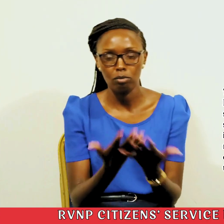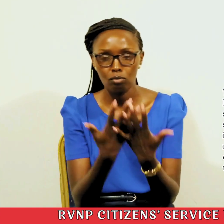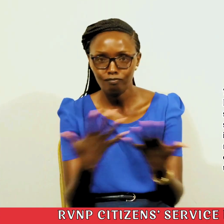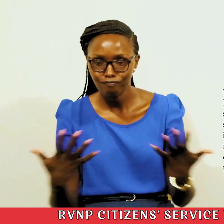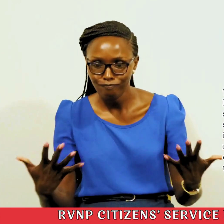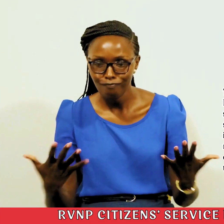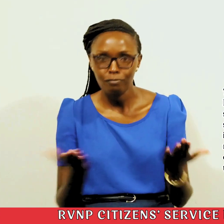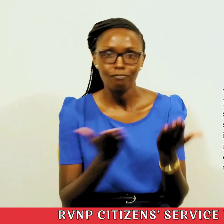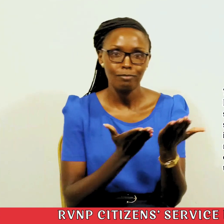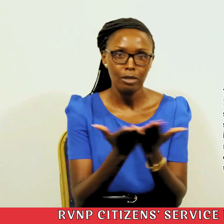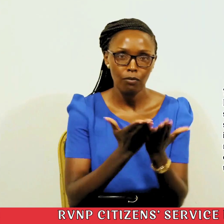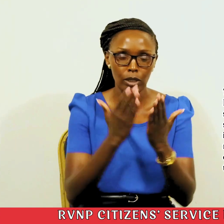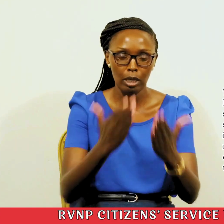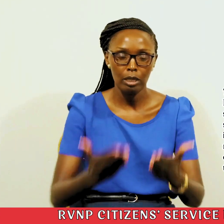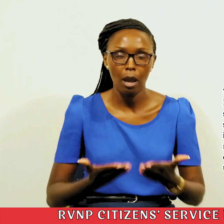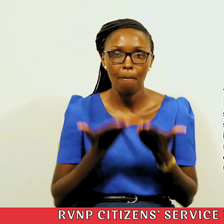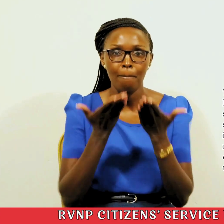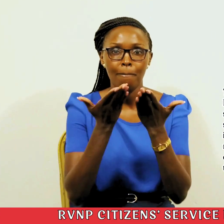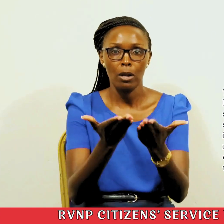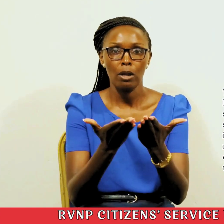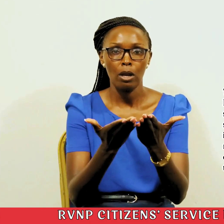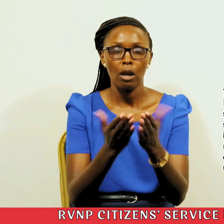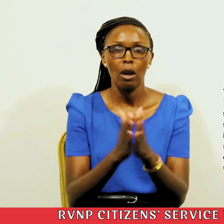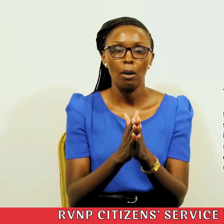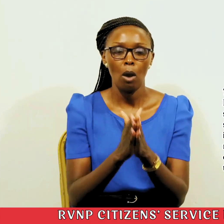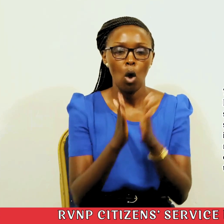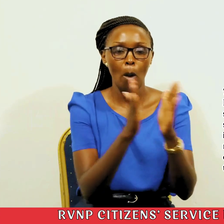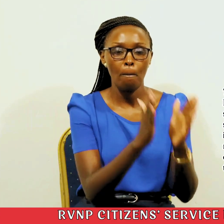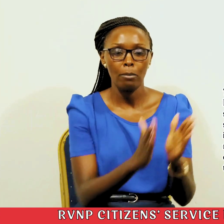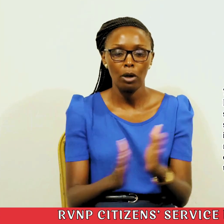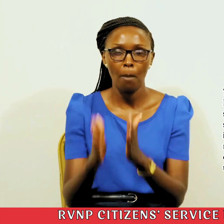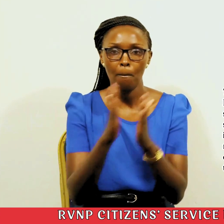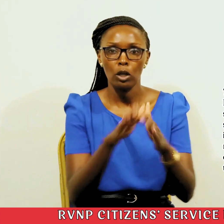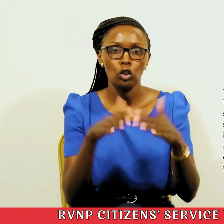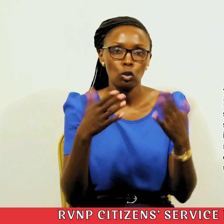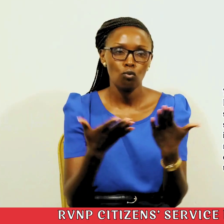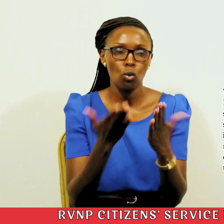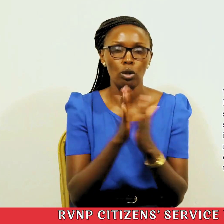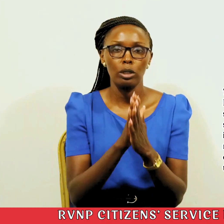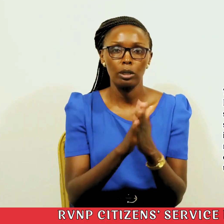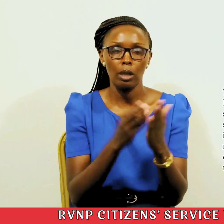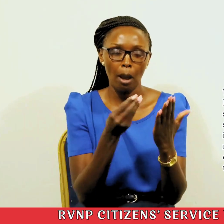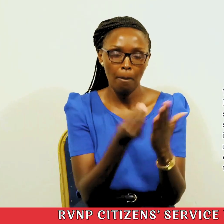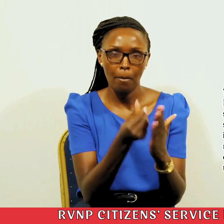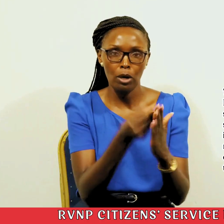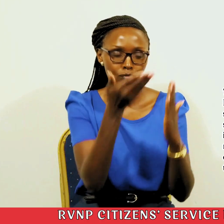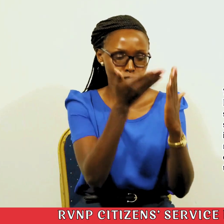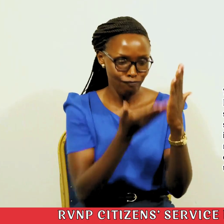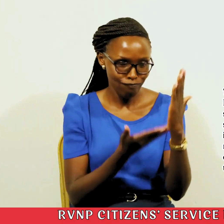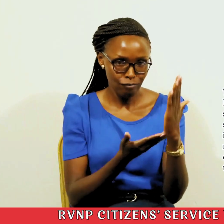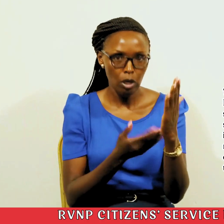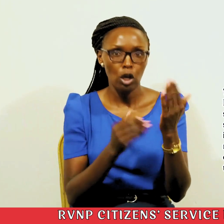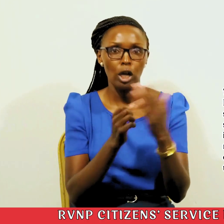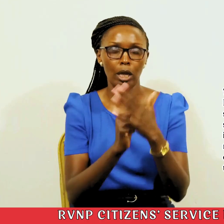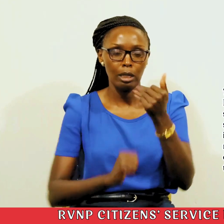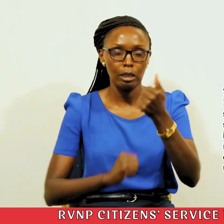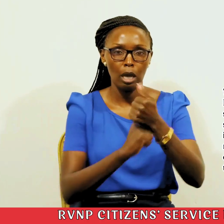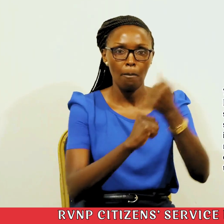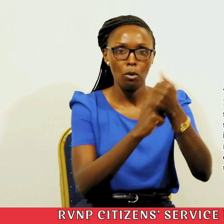supplied, preparation of invoices and supporting documentation.